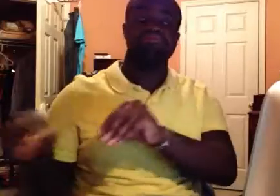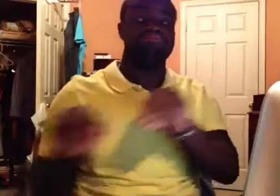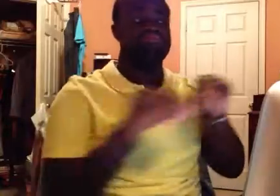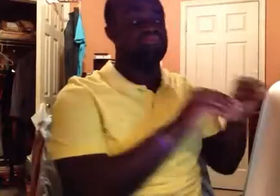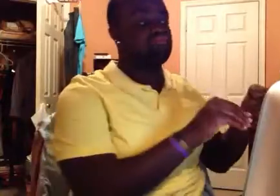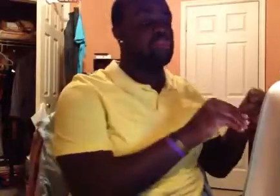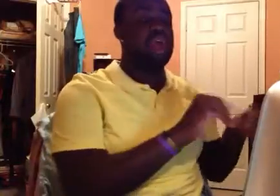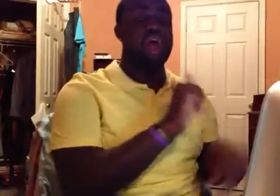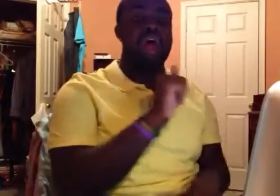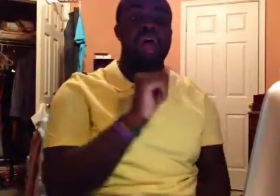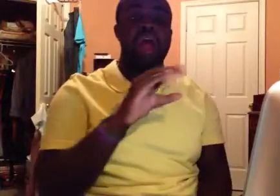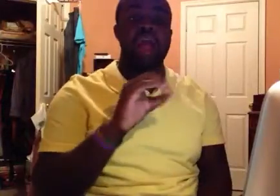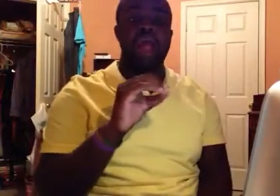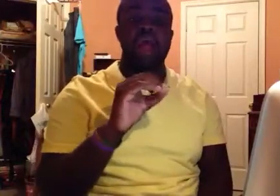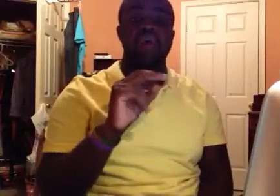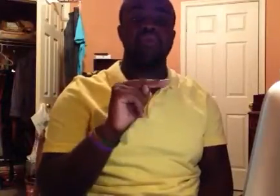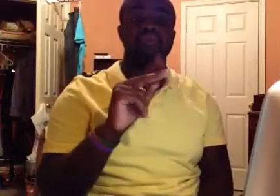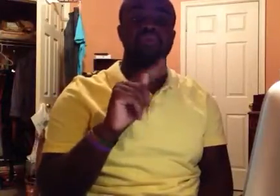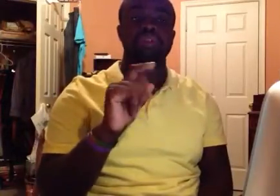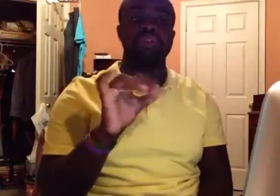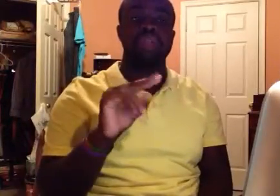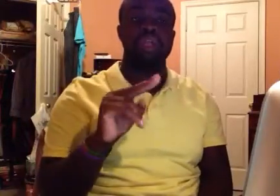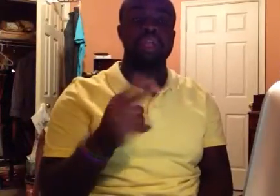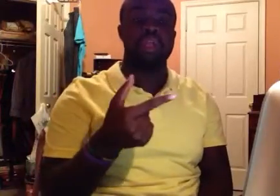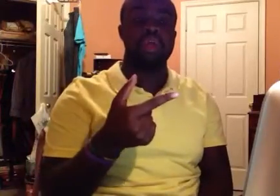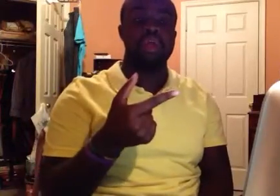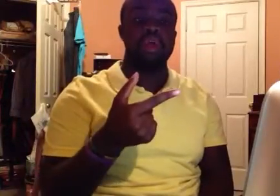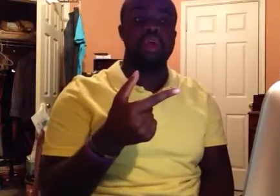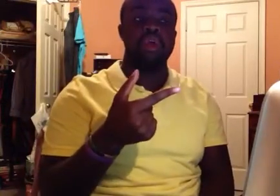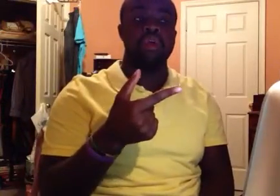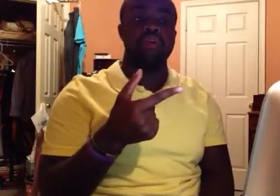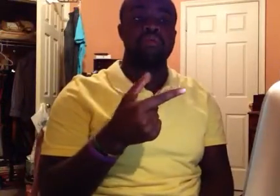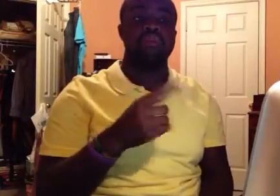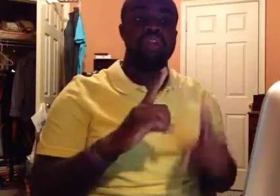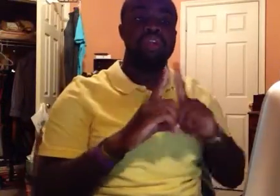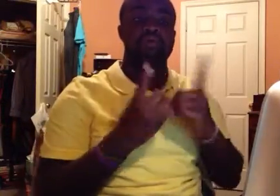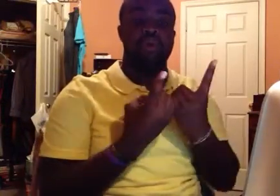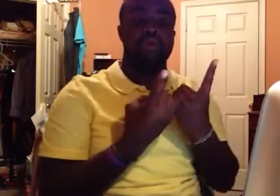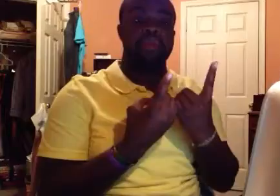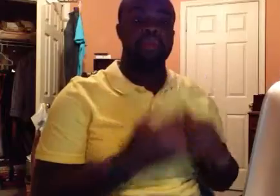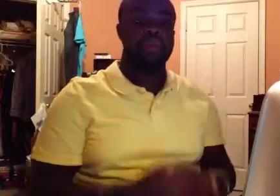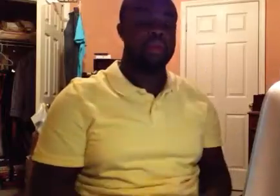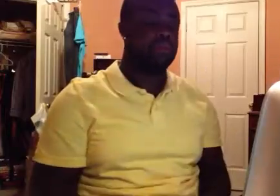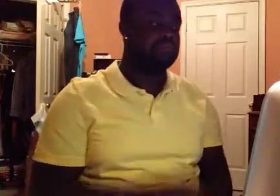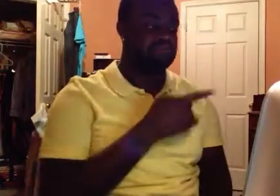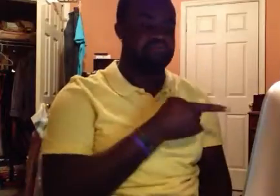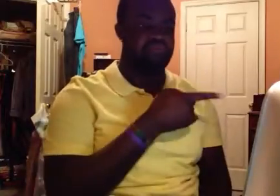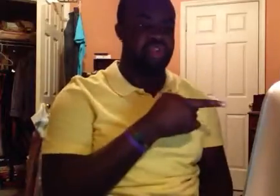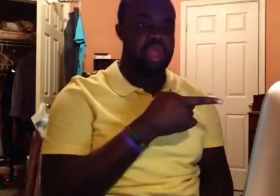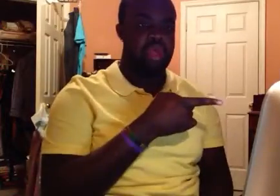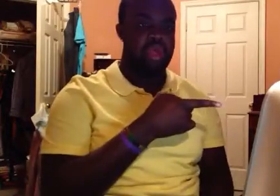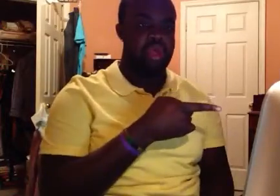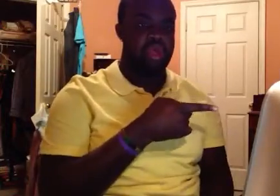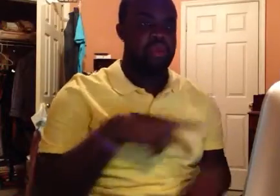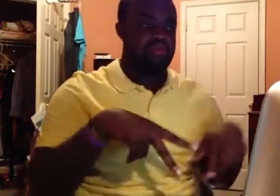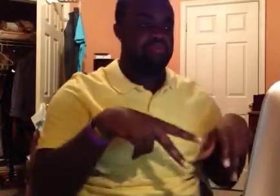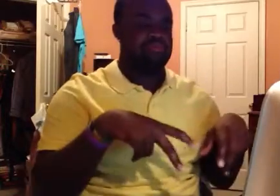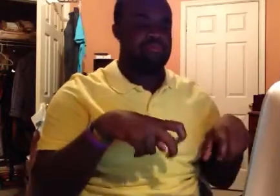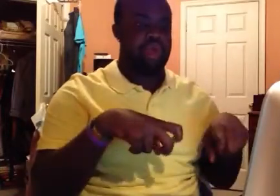Now, what the accounting department does at this point is they take the card and then they pull up what they have on the computer. Typically nowadays they use computers. They will